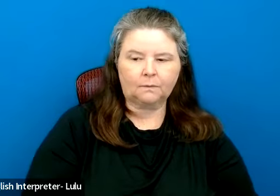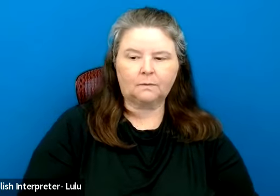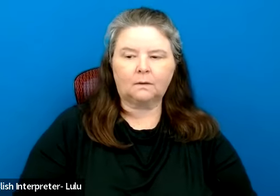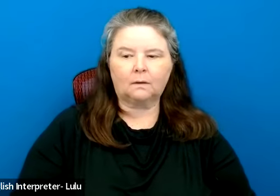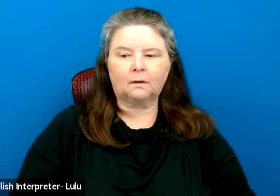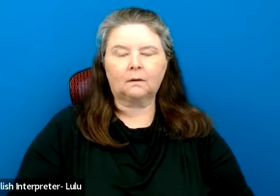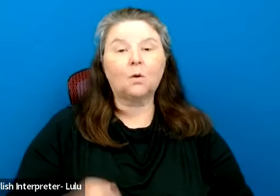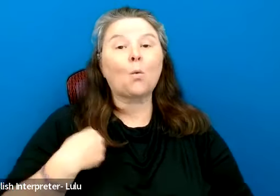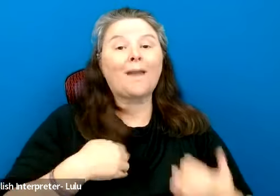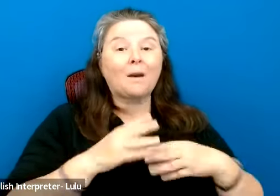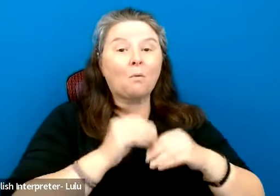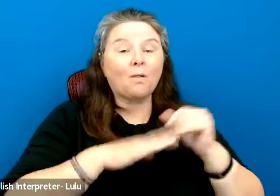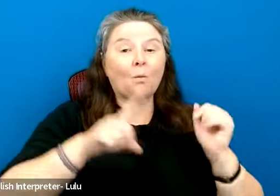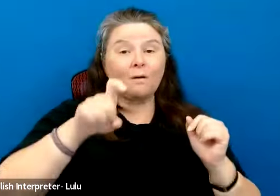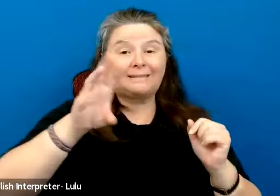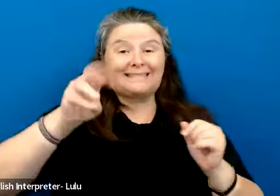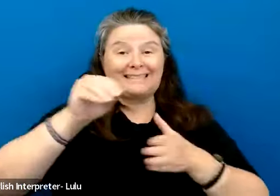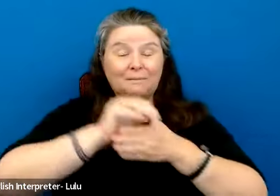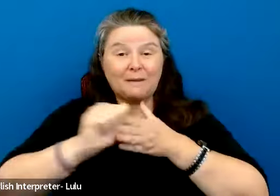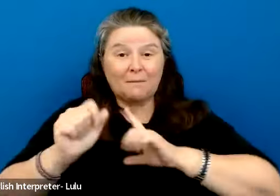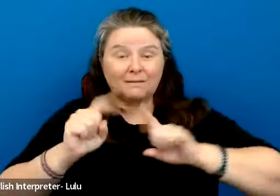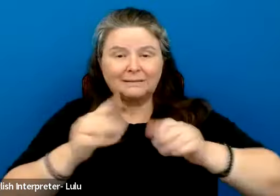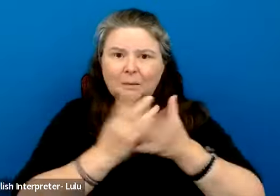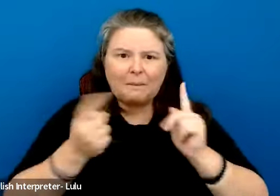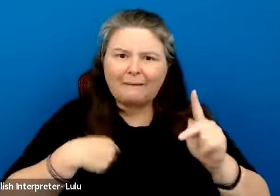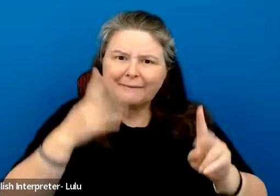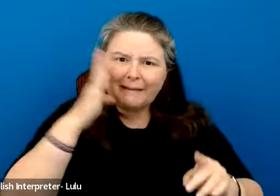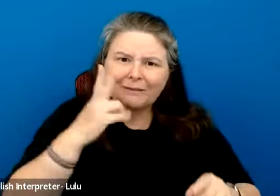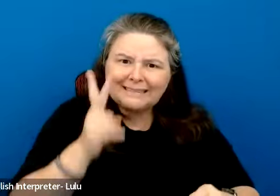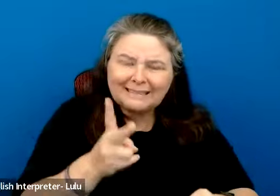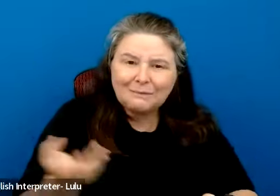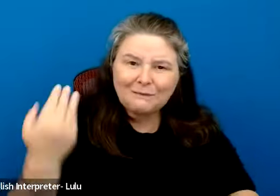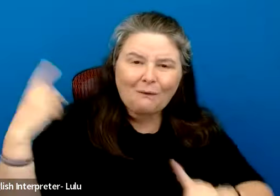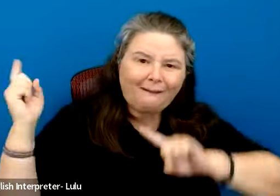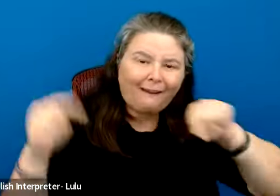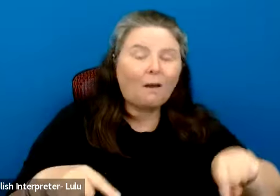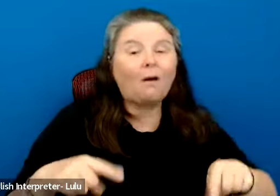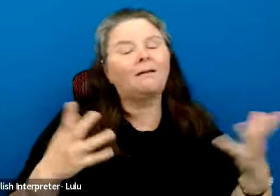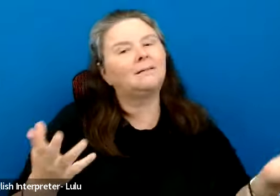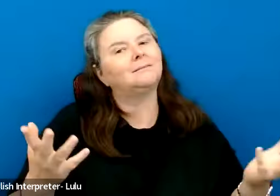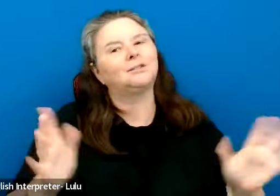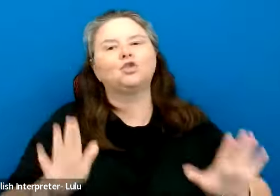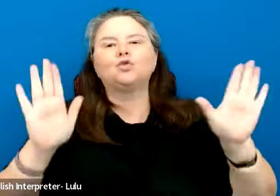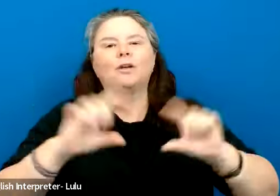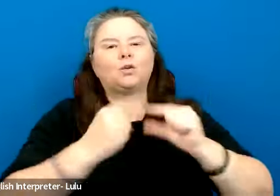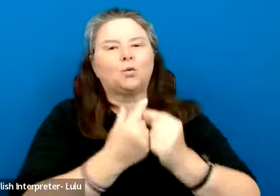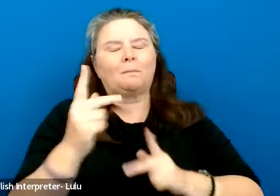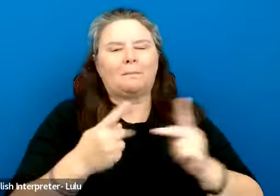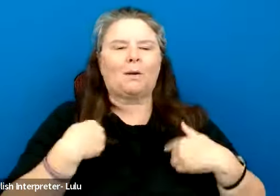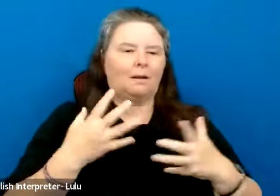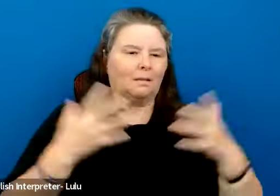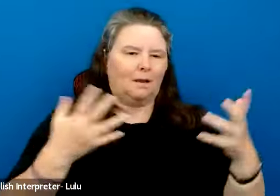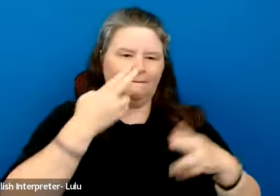people attend. Some people that I'd never even seen before came. It was like a great group of people. We had a great